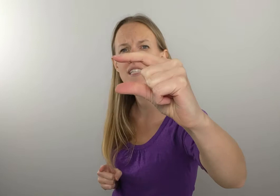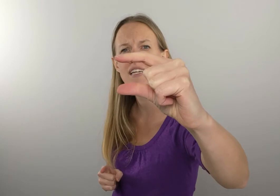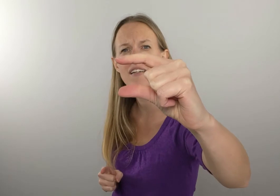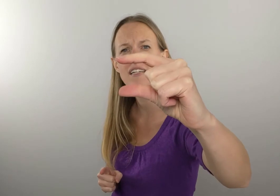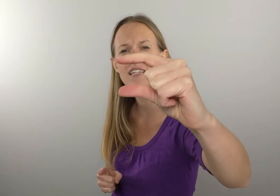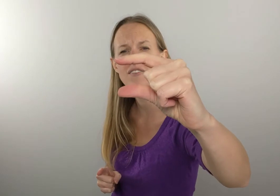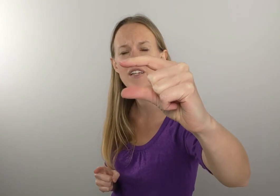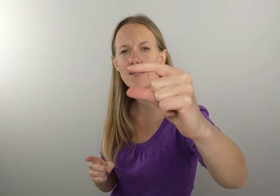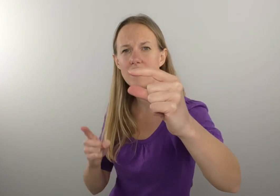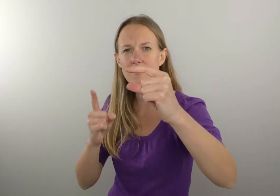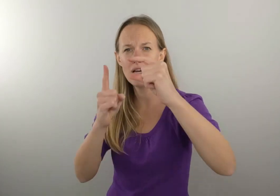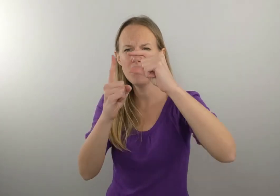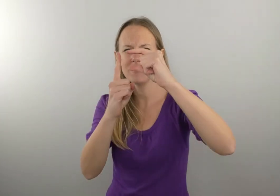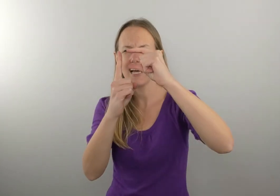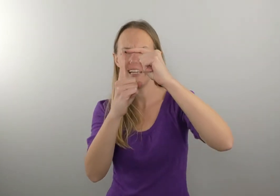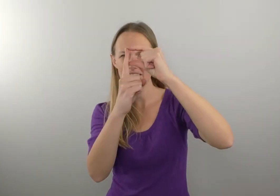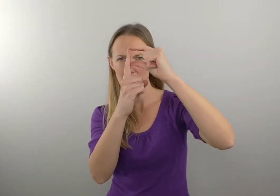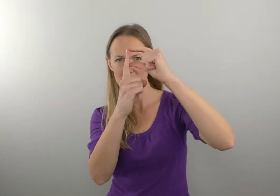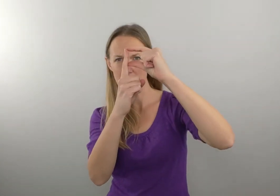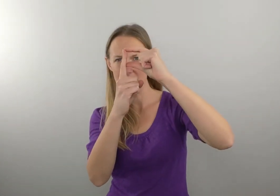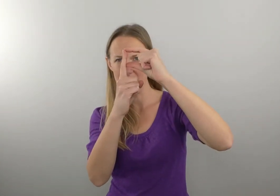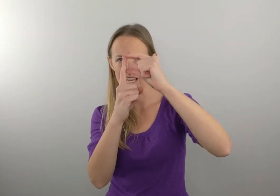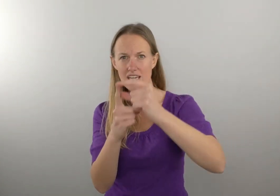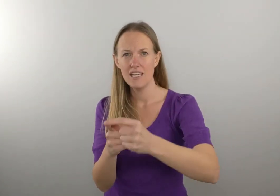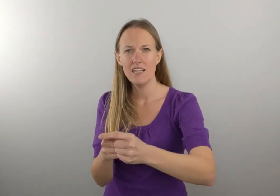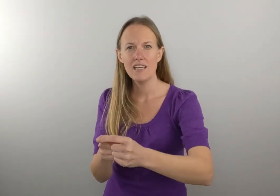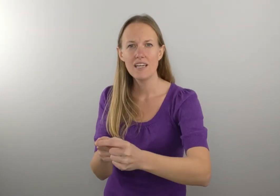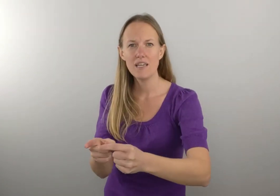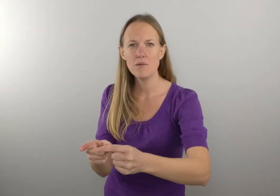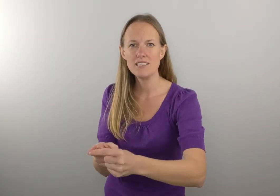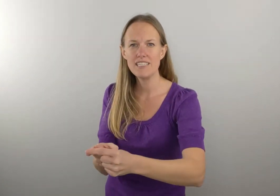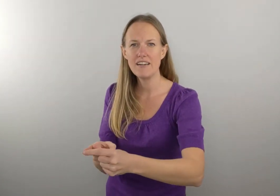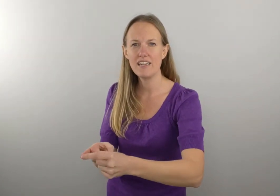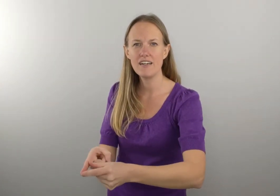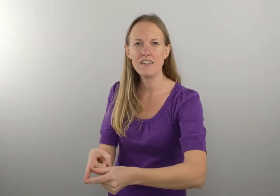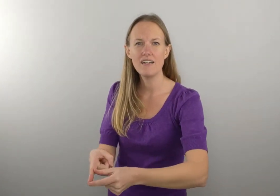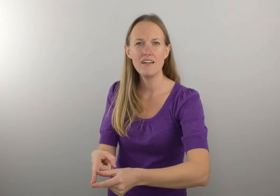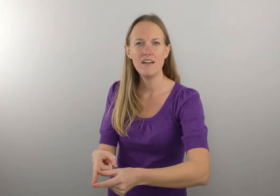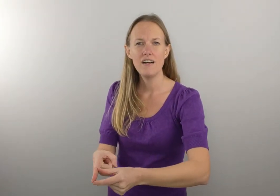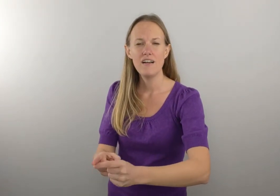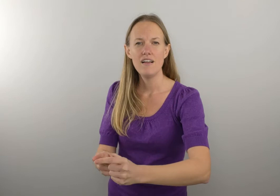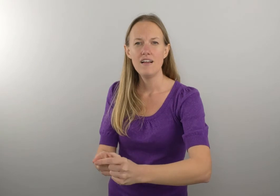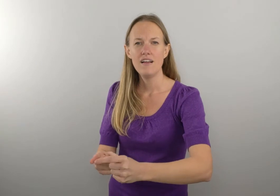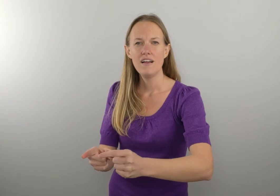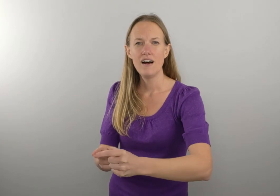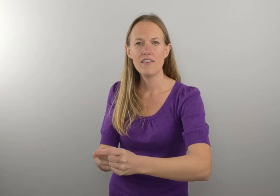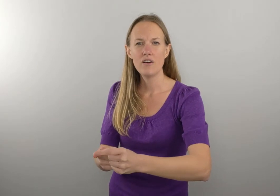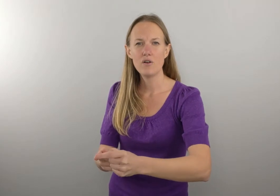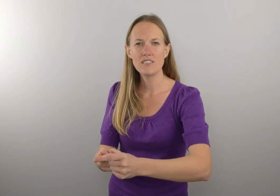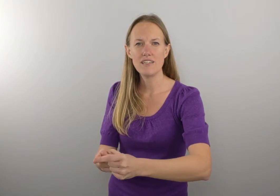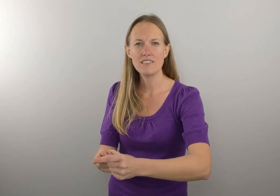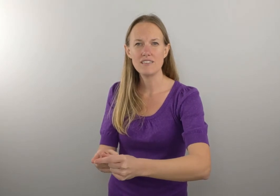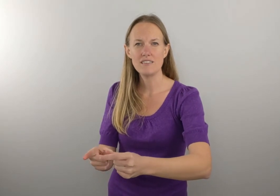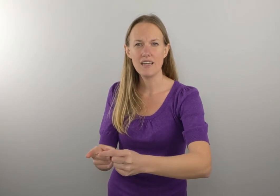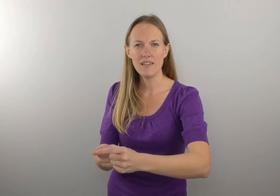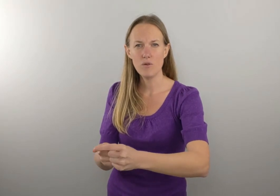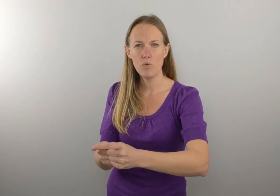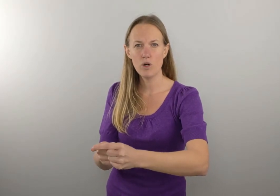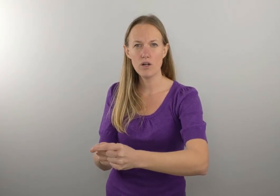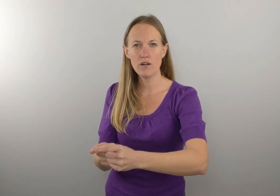take your index finger and your thumb, and it's kind of like you make a P, okay, but it's down here on the horizontal, okay, word,